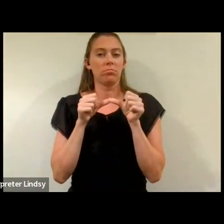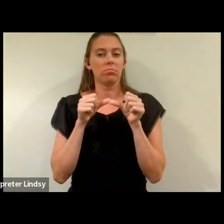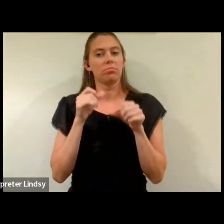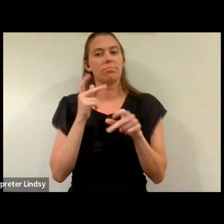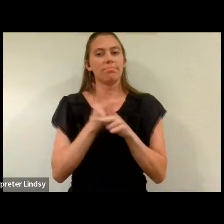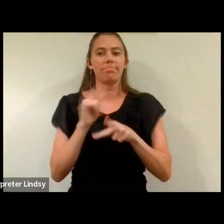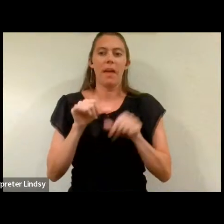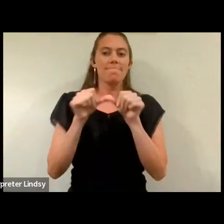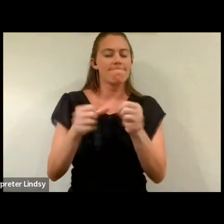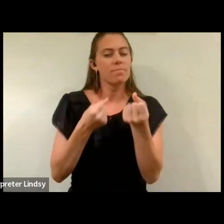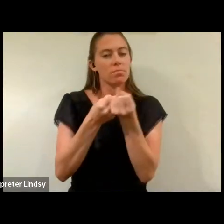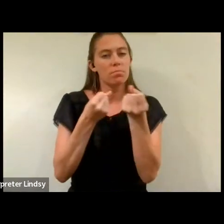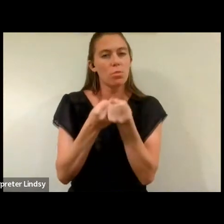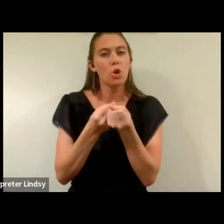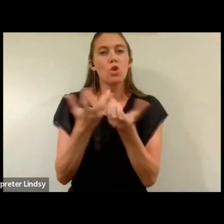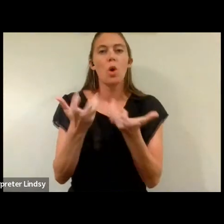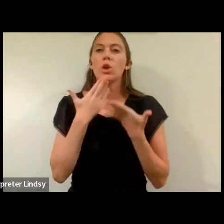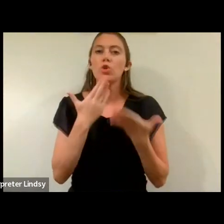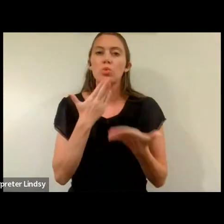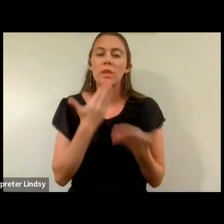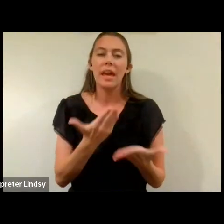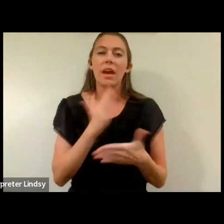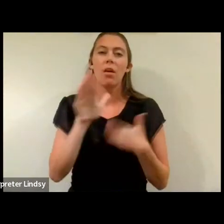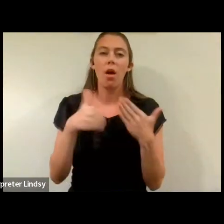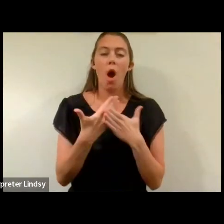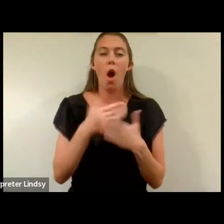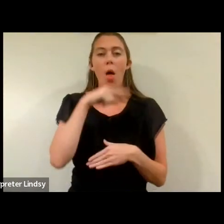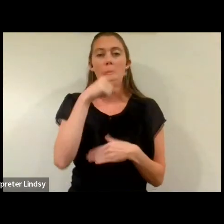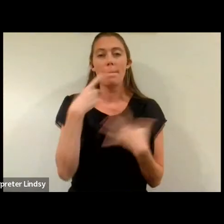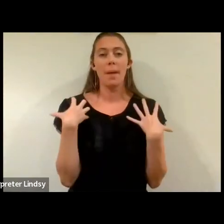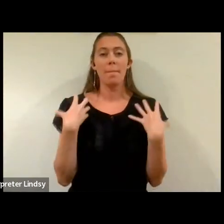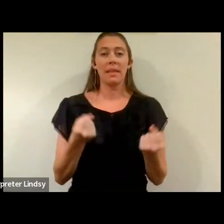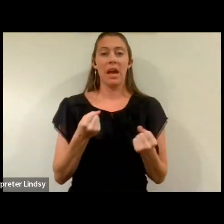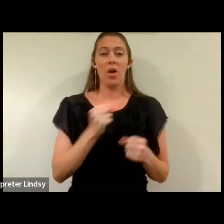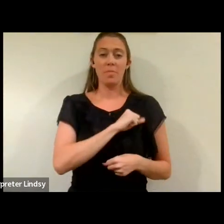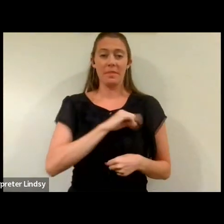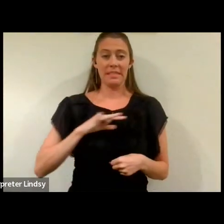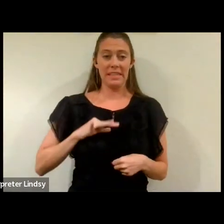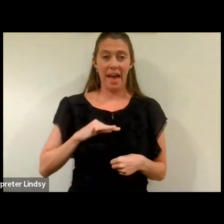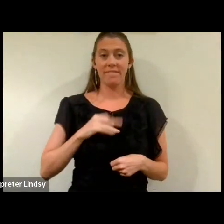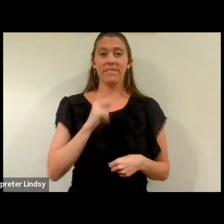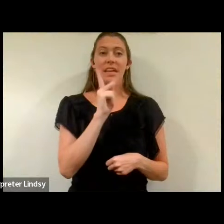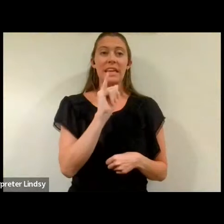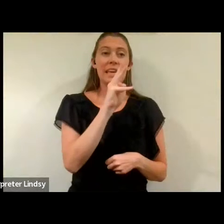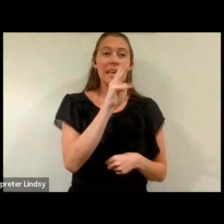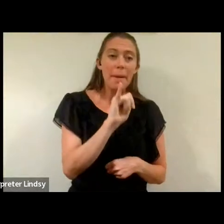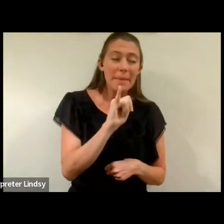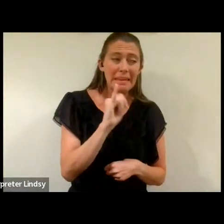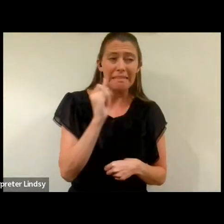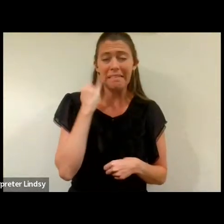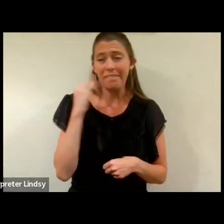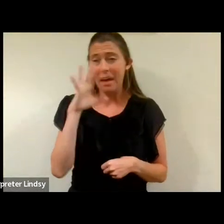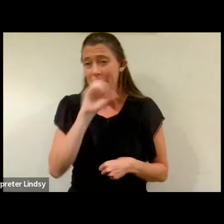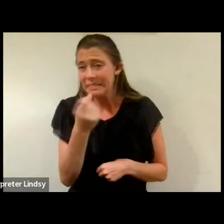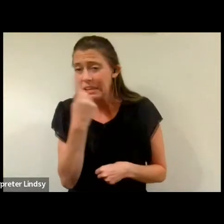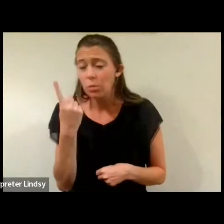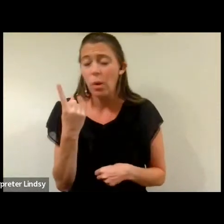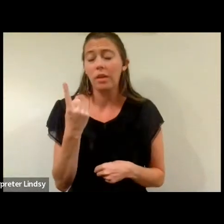public health staff. If I missed anybody, Kimmy or anybody, my apologies. But just wanted to acknowledge